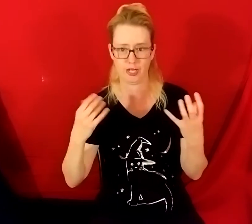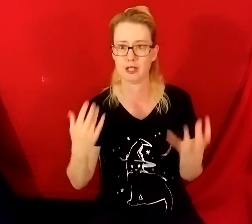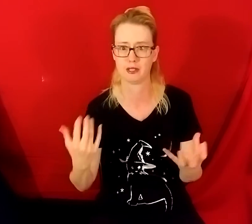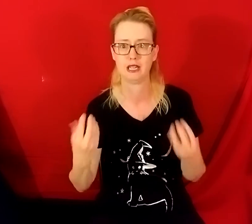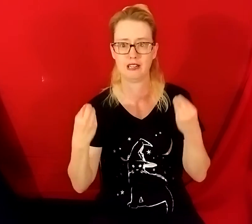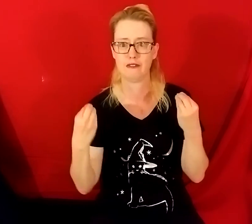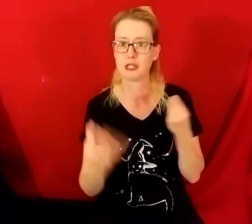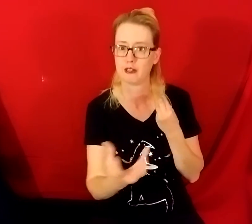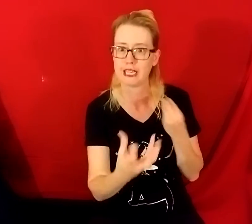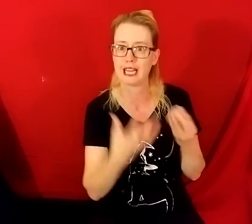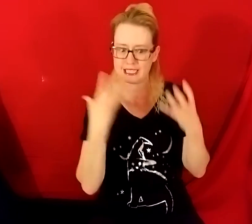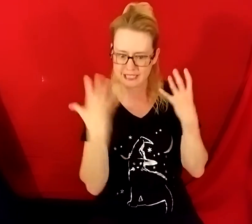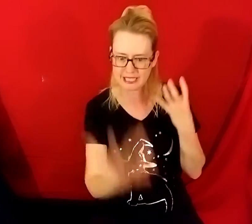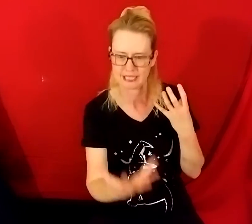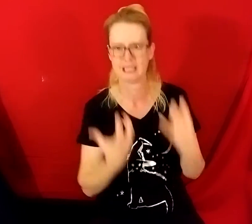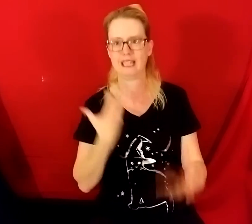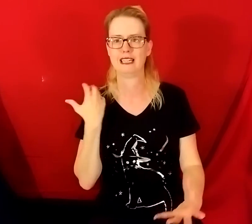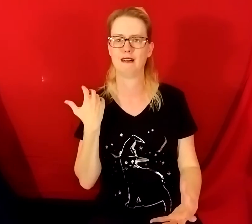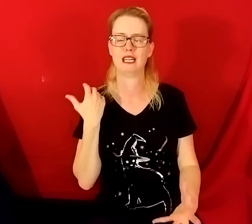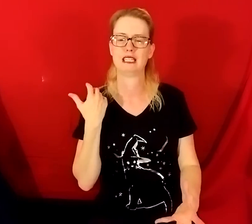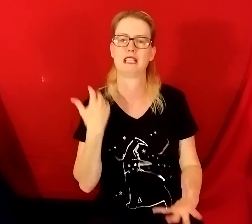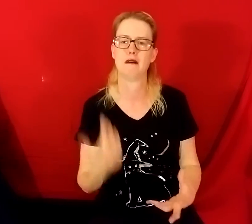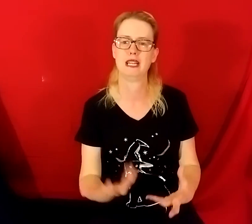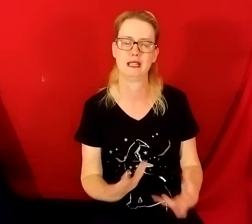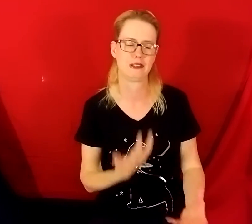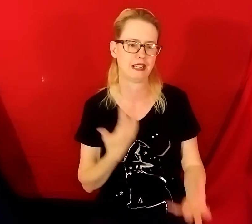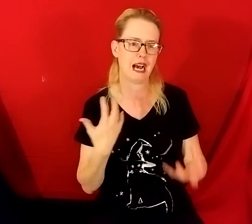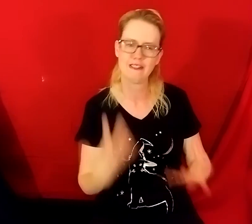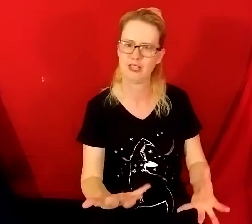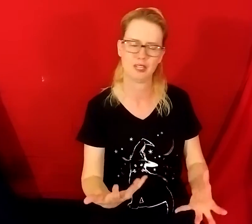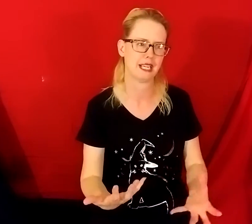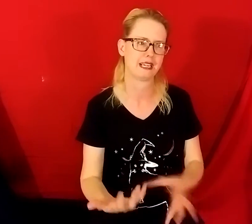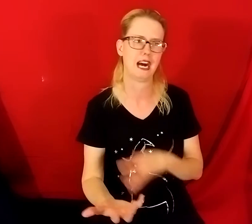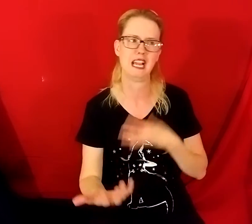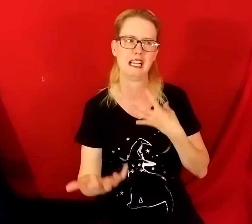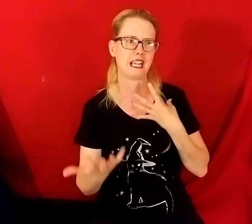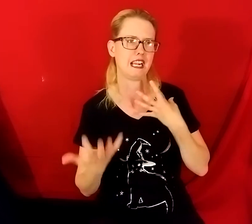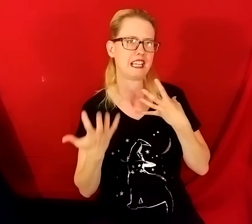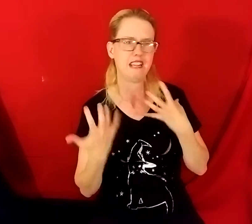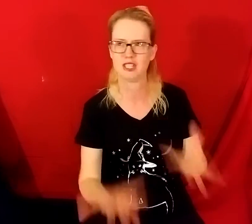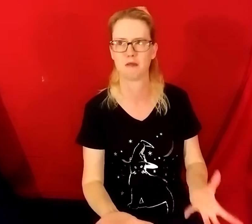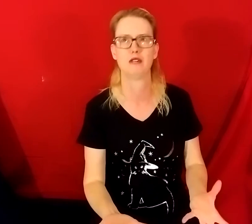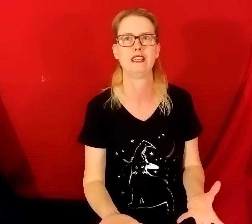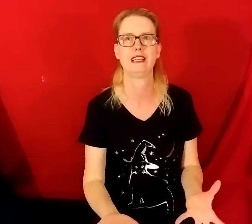it, visually I can see it, you know, so it's just, I felt like I can give this movie a,